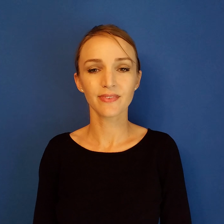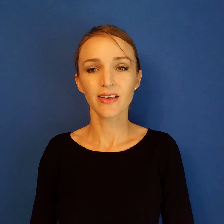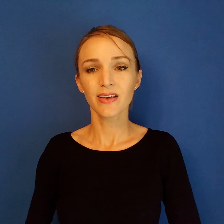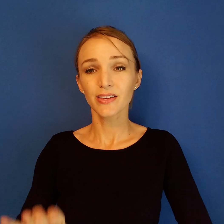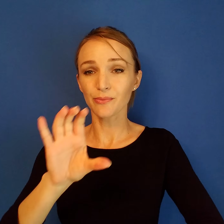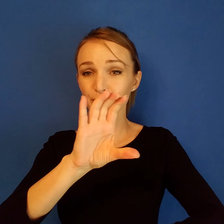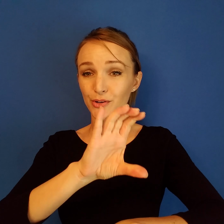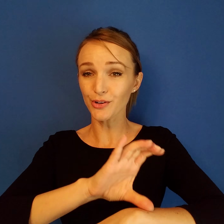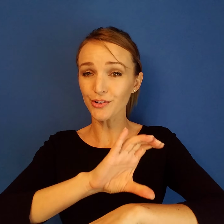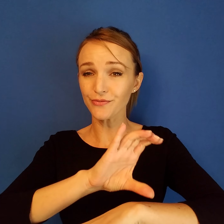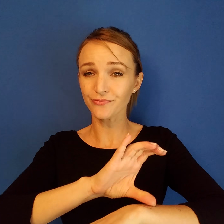Computer.